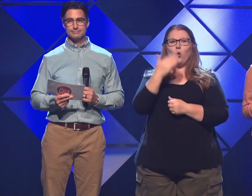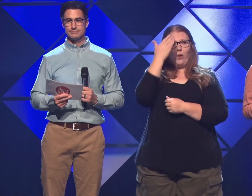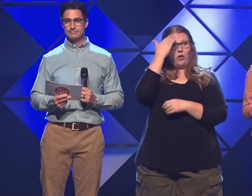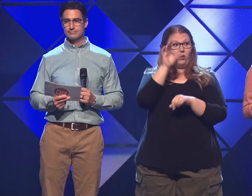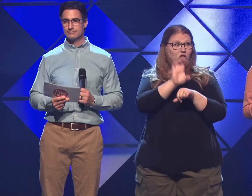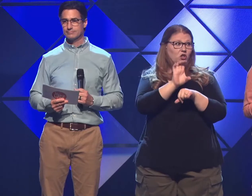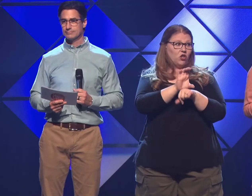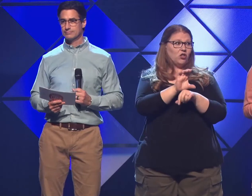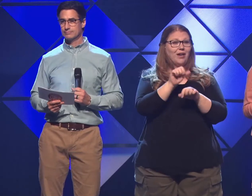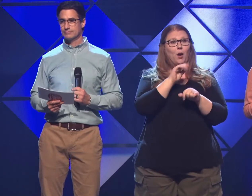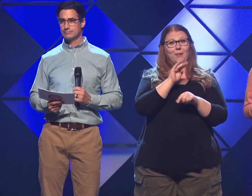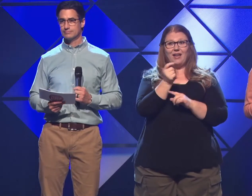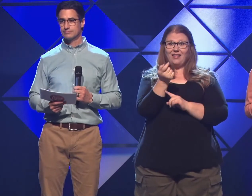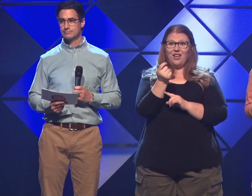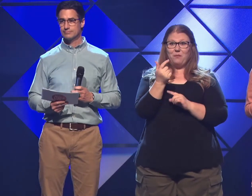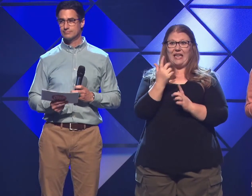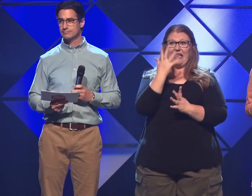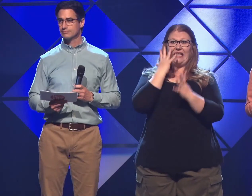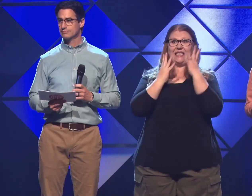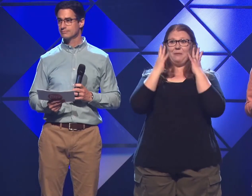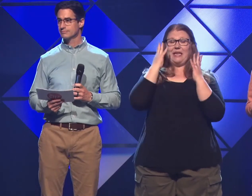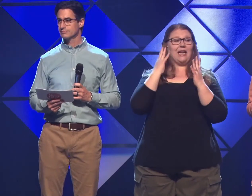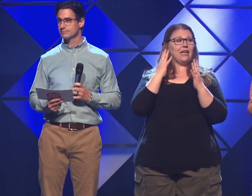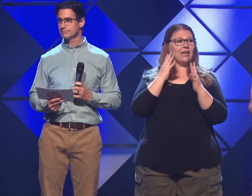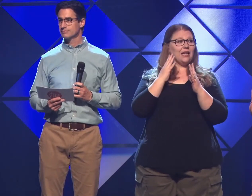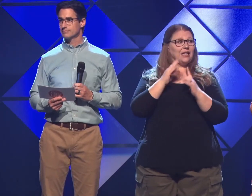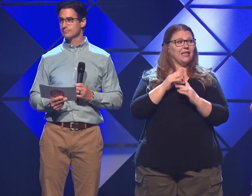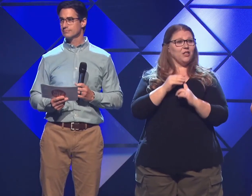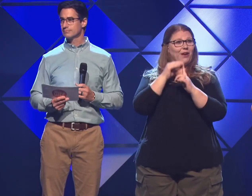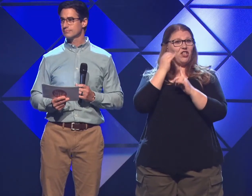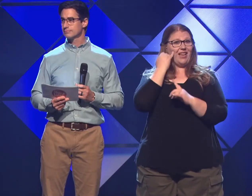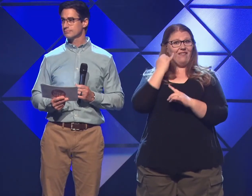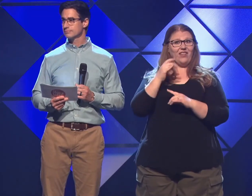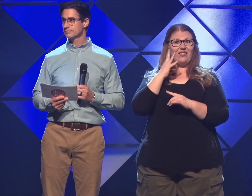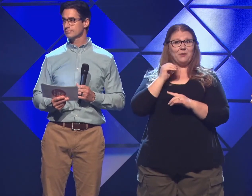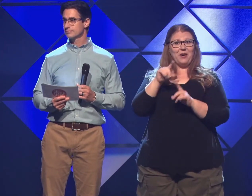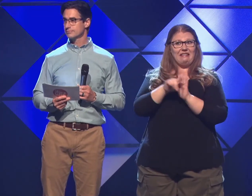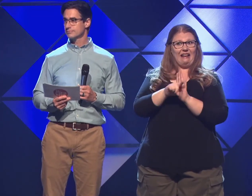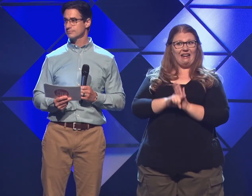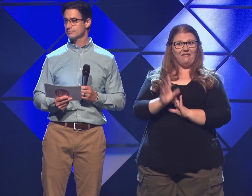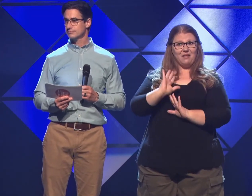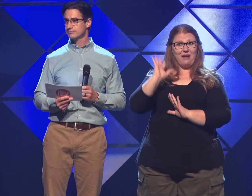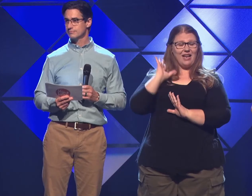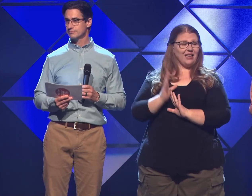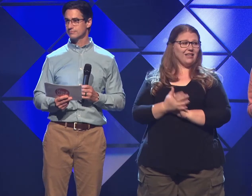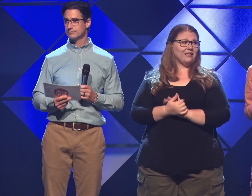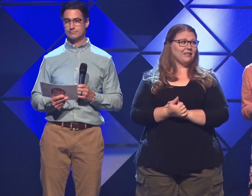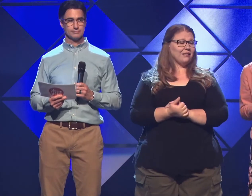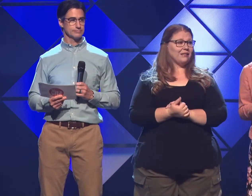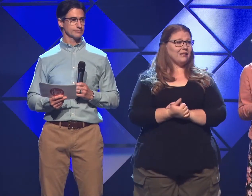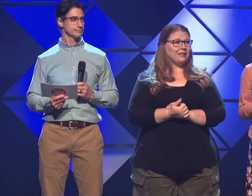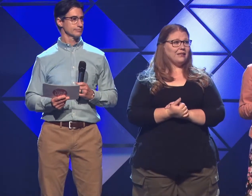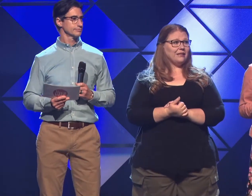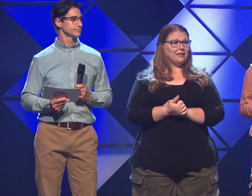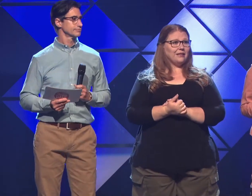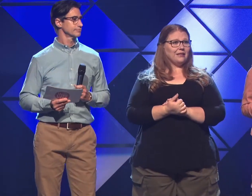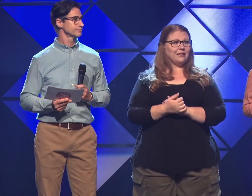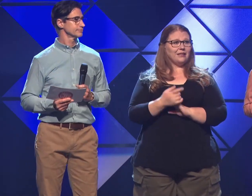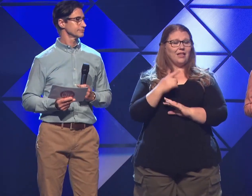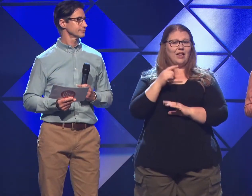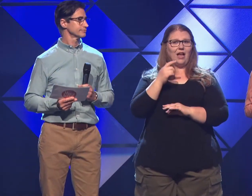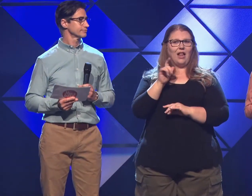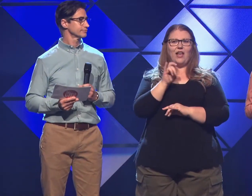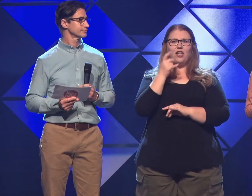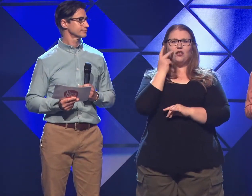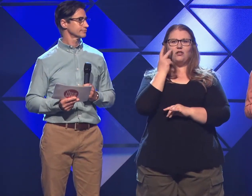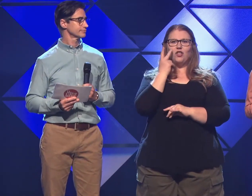church can be a little intimidating, especially if you've had a negative experience in the past. As you saw in the video, one